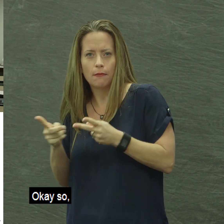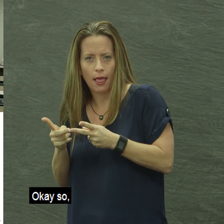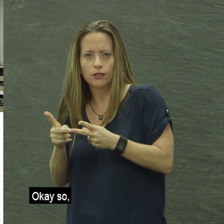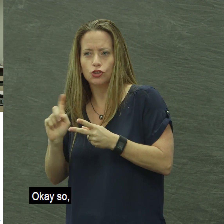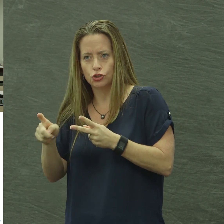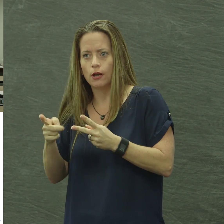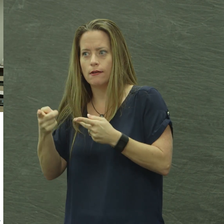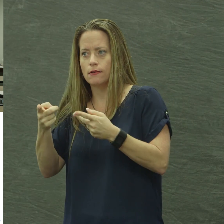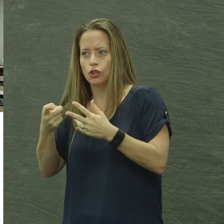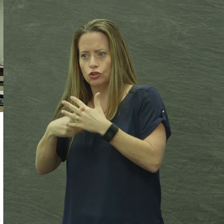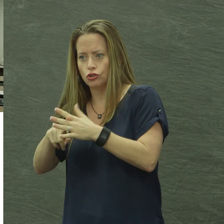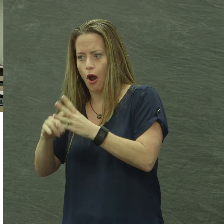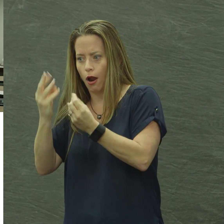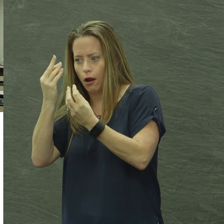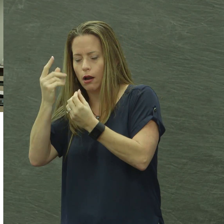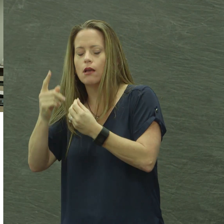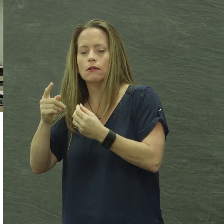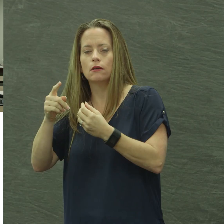Okay, so